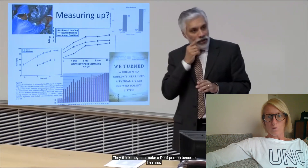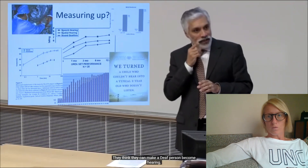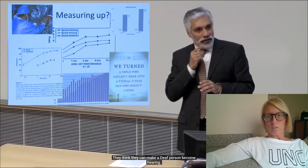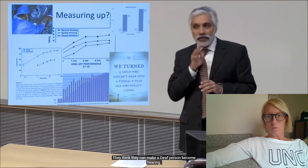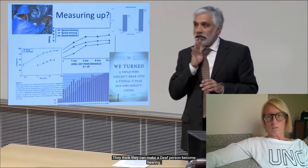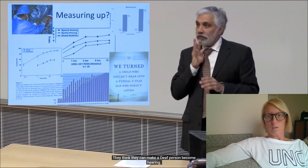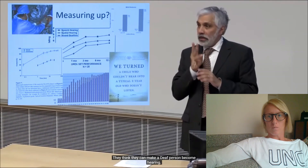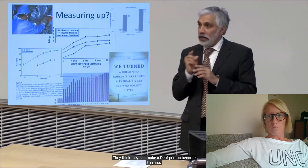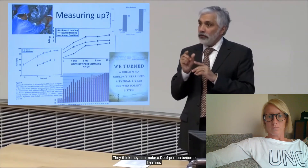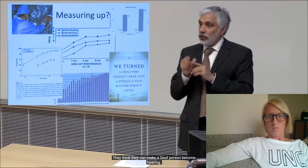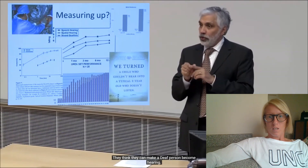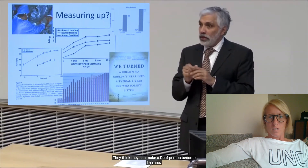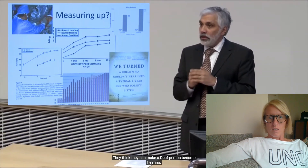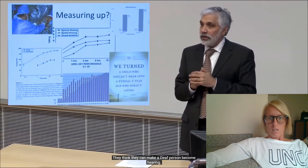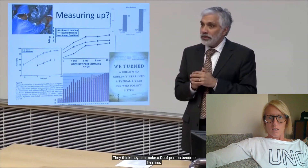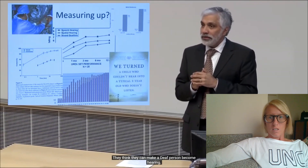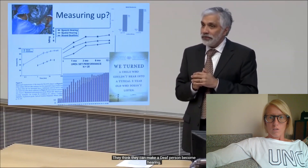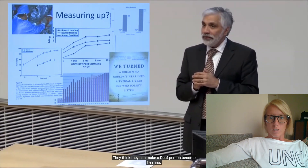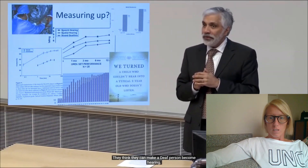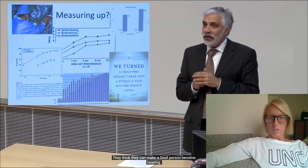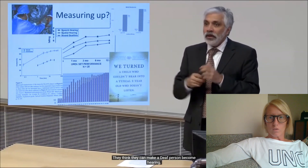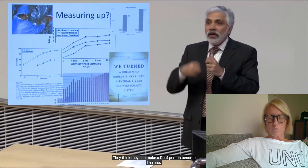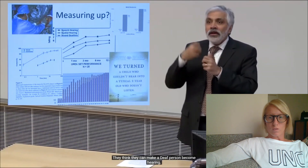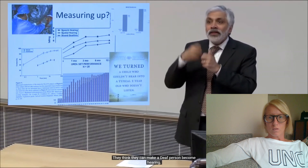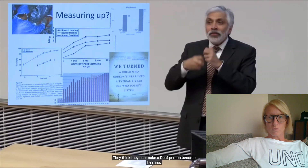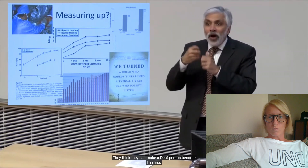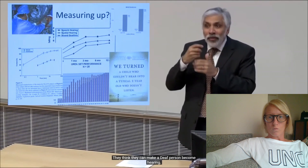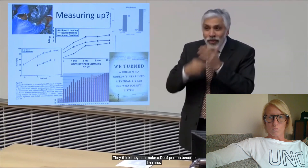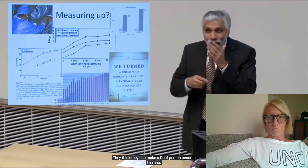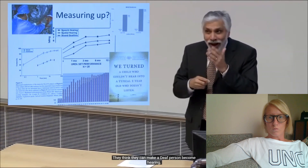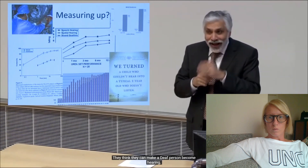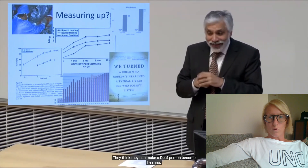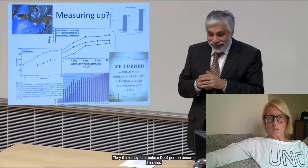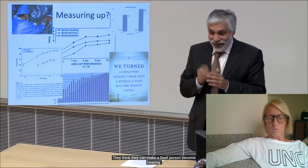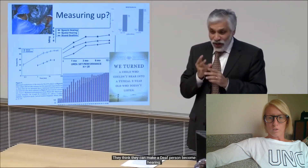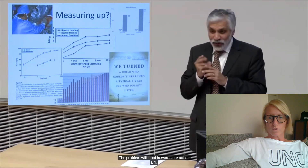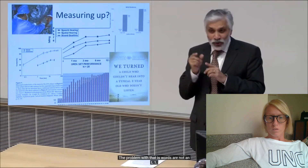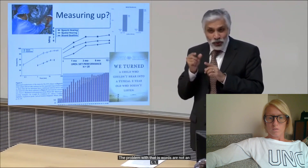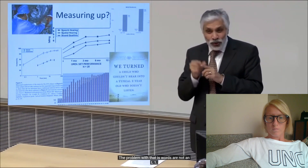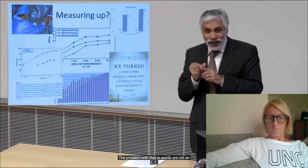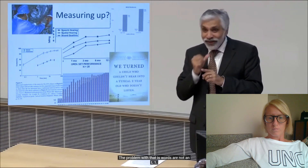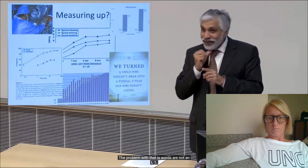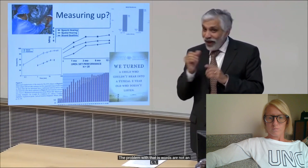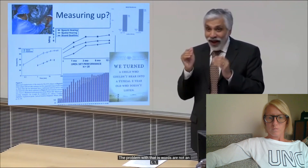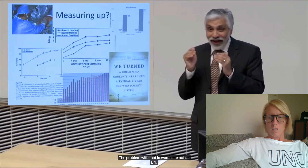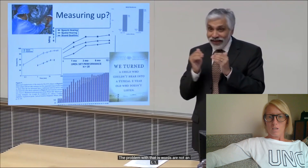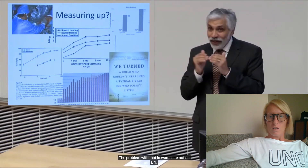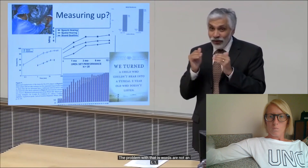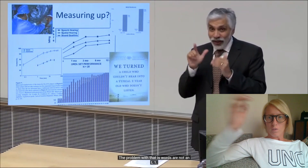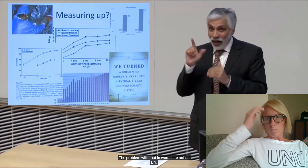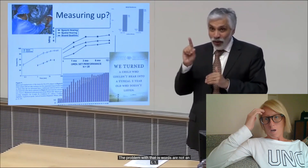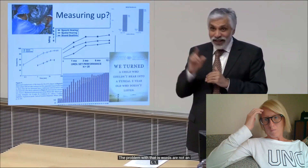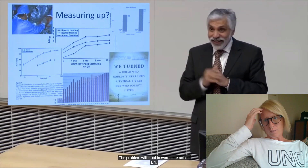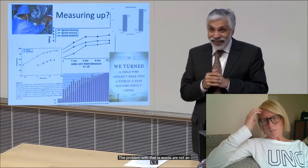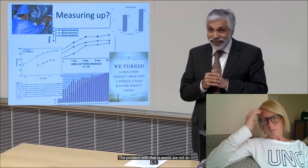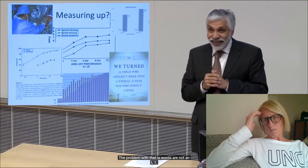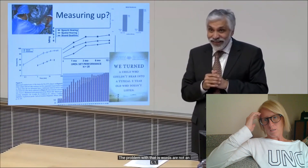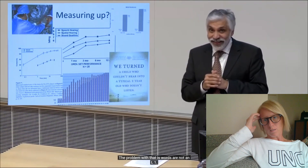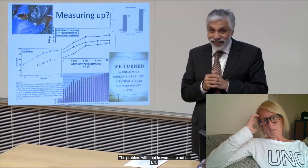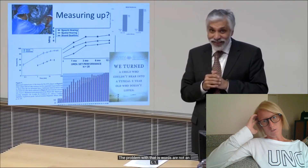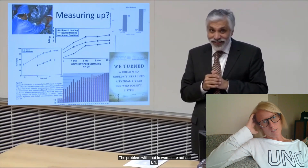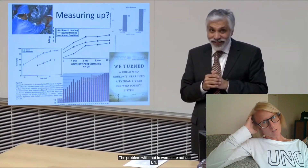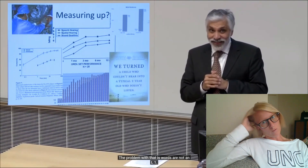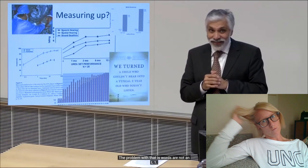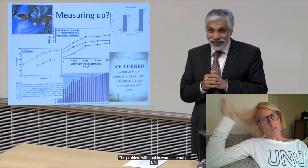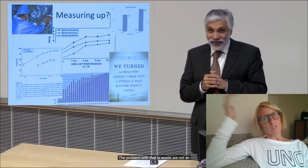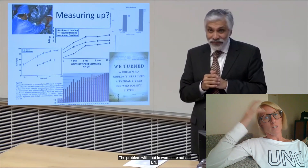deaf people need to become They think they can make a deaf person hearing become and use hearing. spoken The word. problem with that is But the problem is this